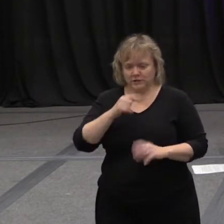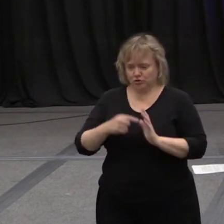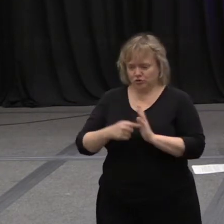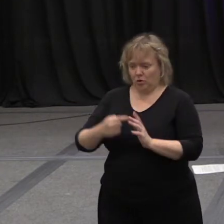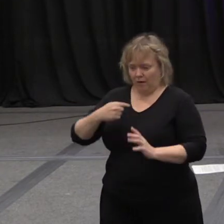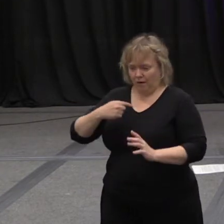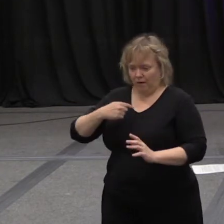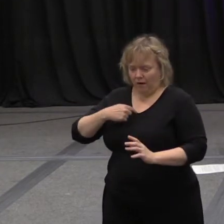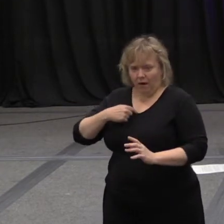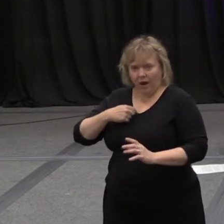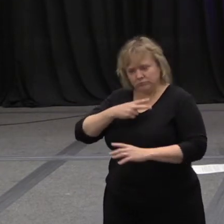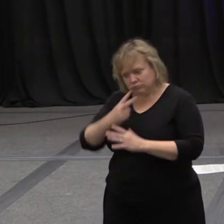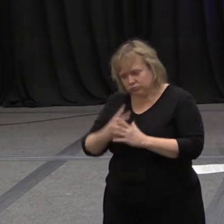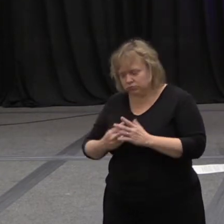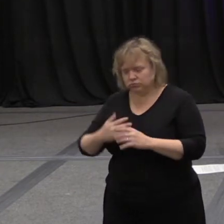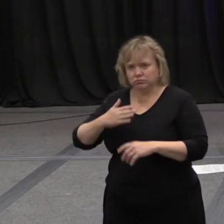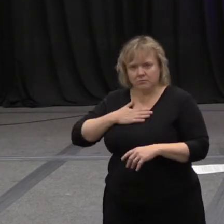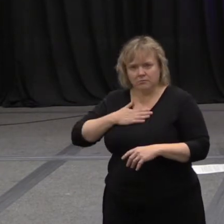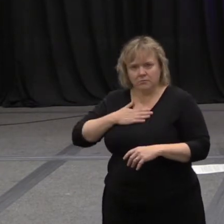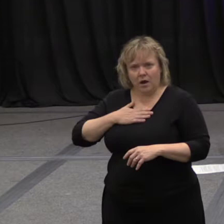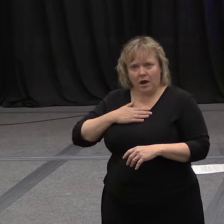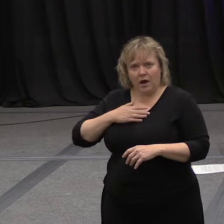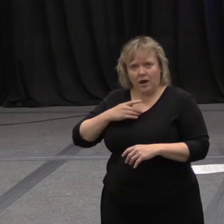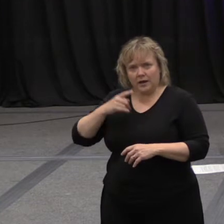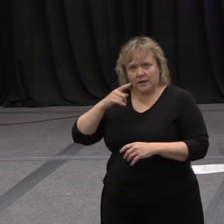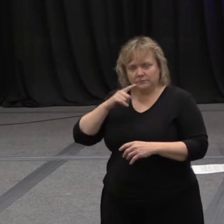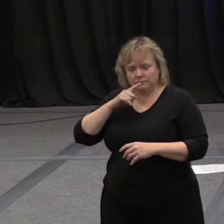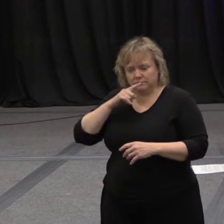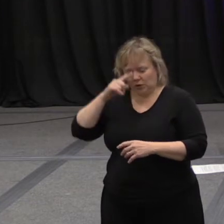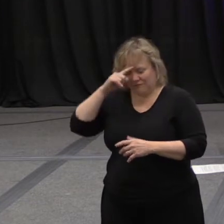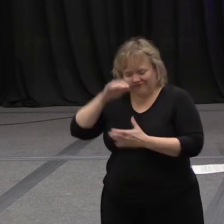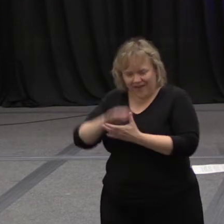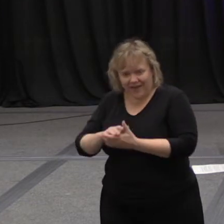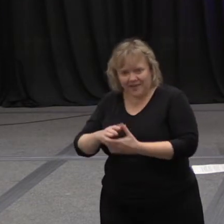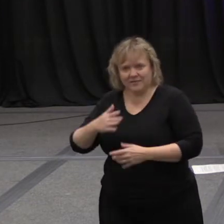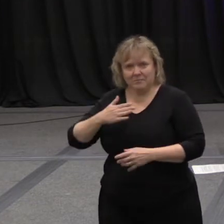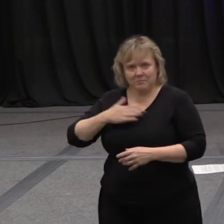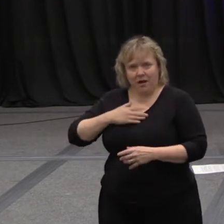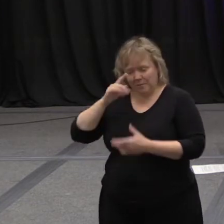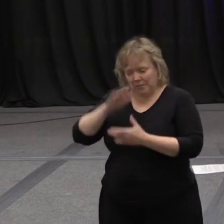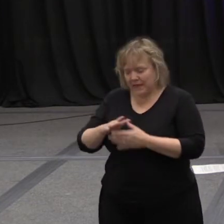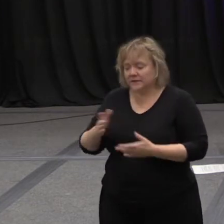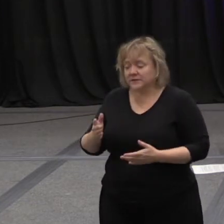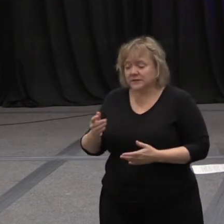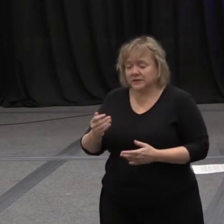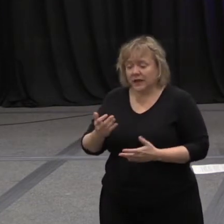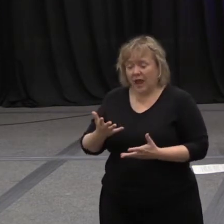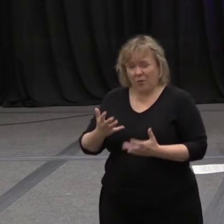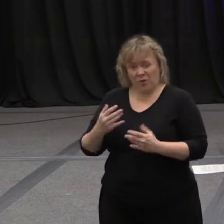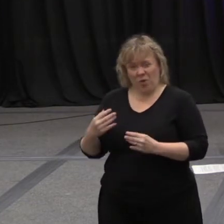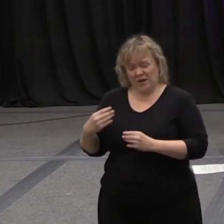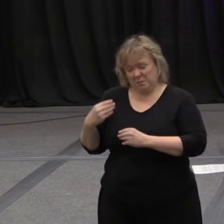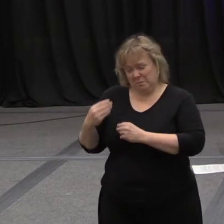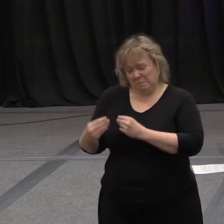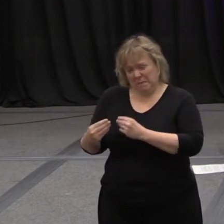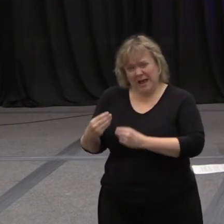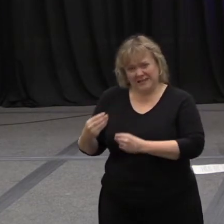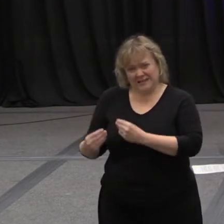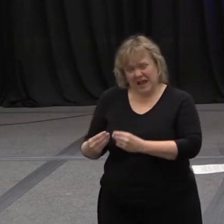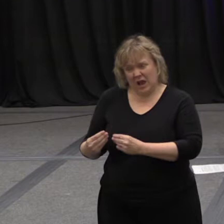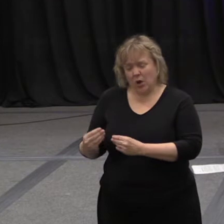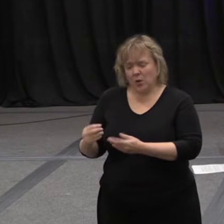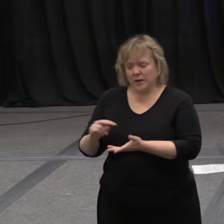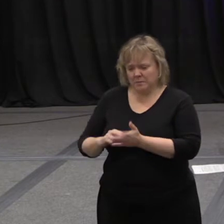our beliefs, what we value, and pass it on to the next generation, not only may we question